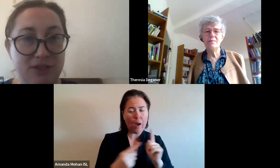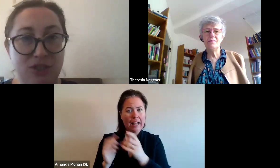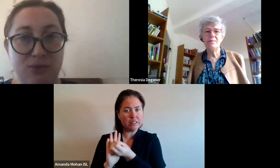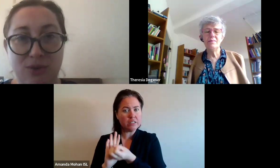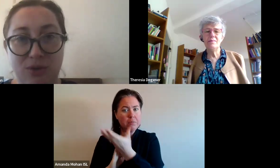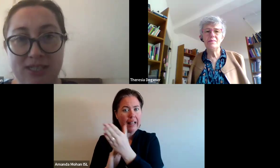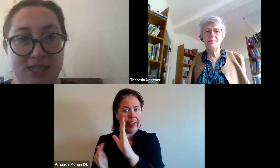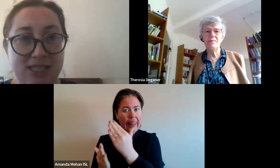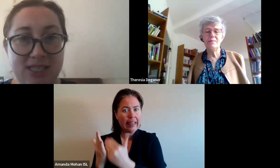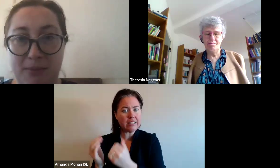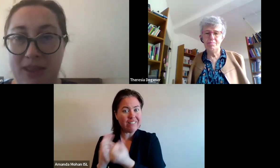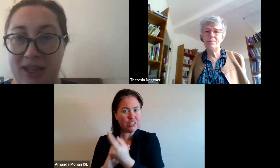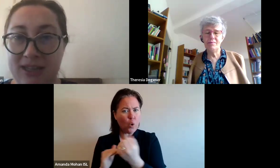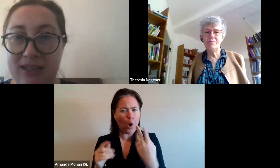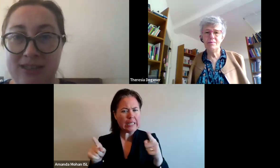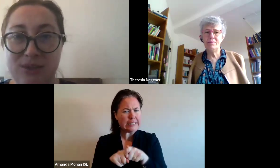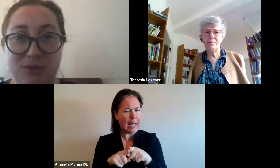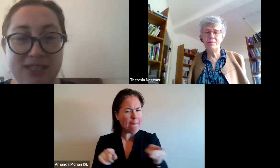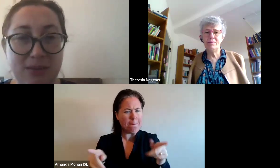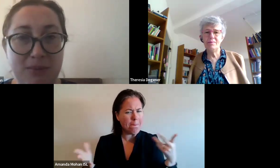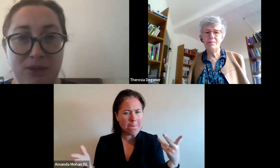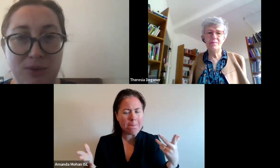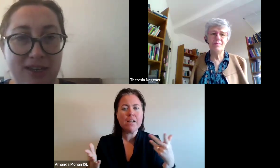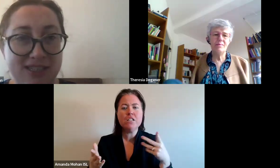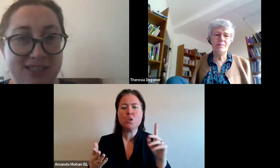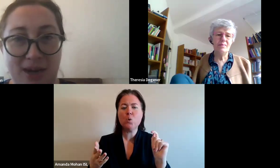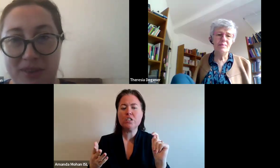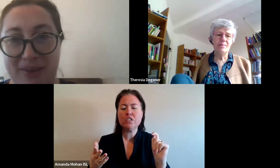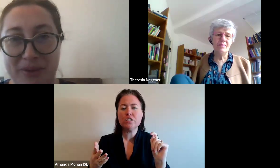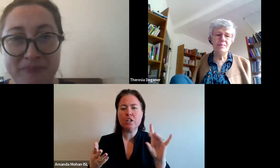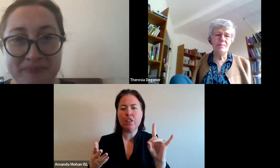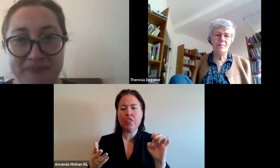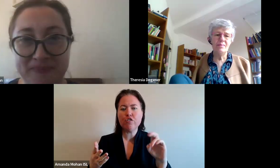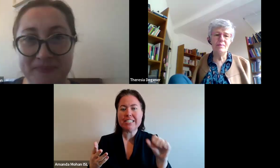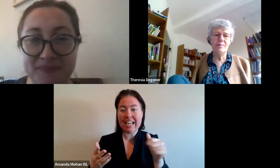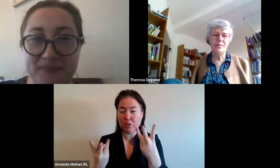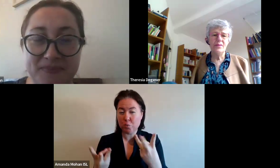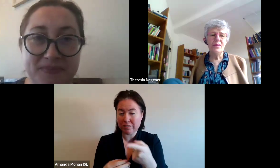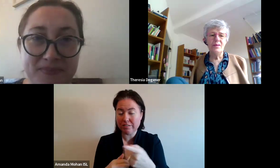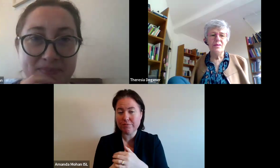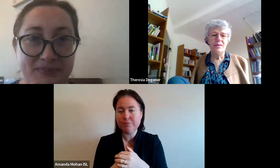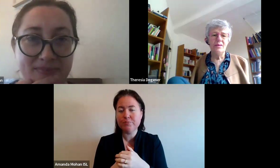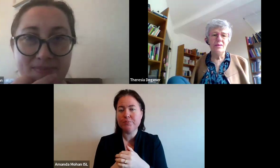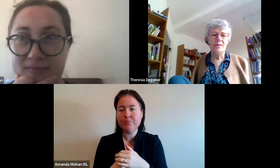of the list of issues, or is this the same thing? So Theresia, maybe you would like to start with that one.